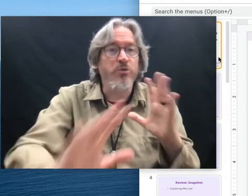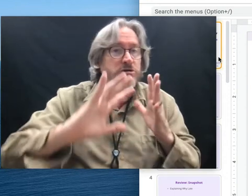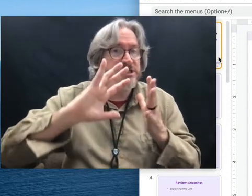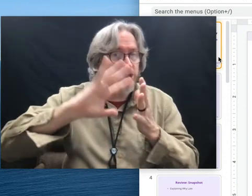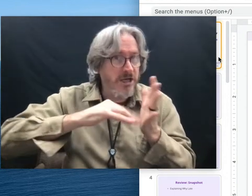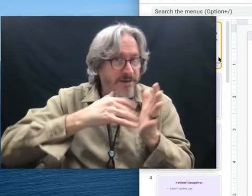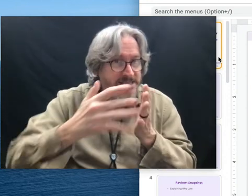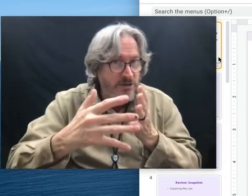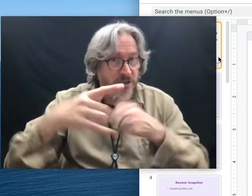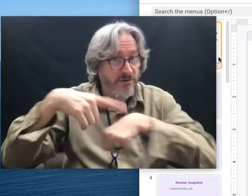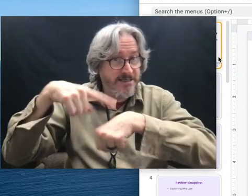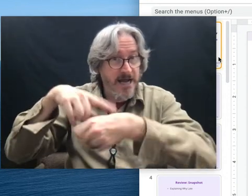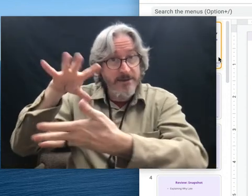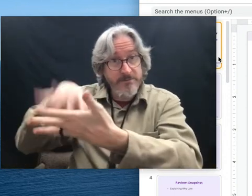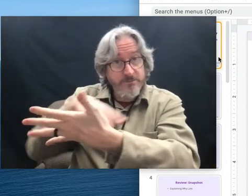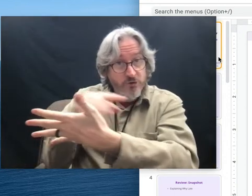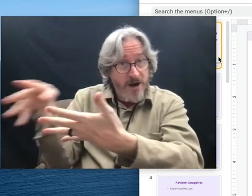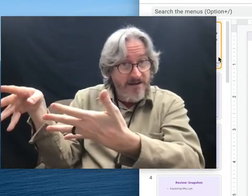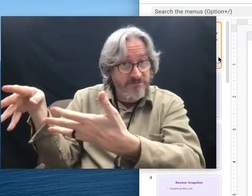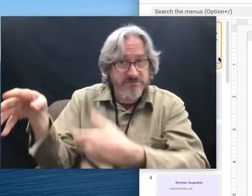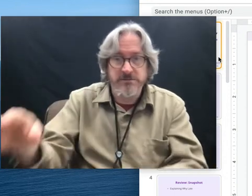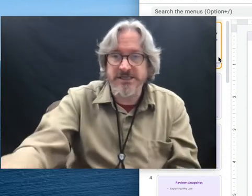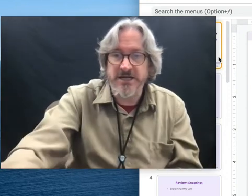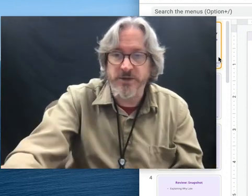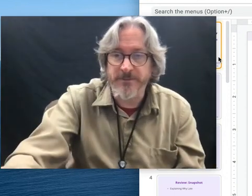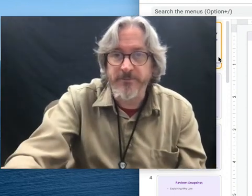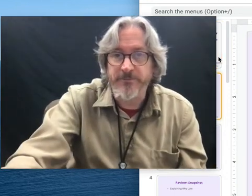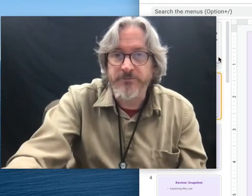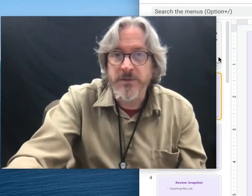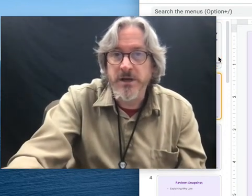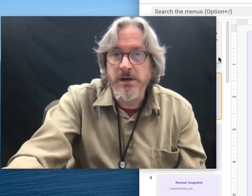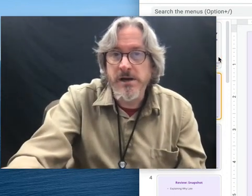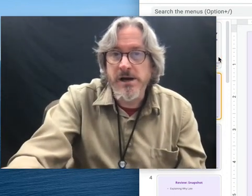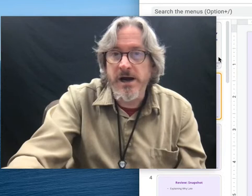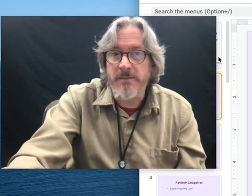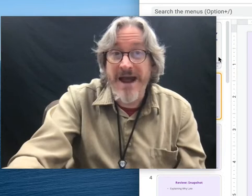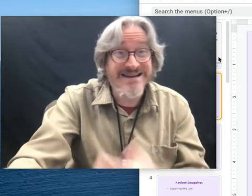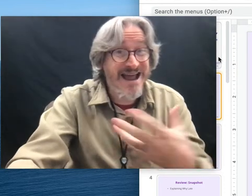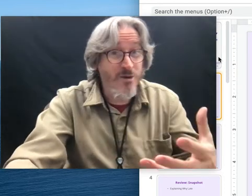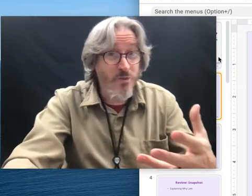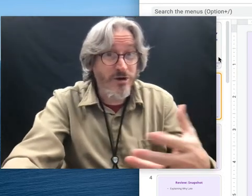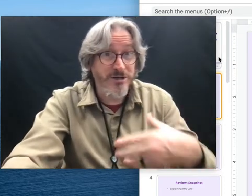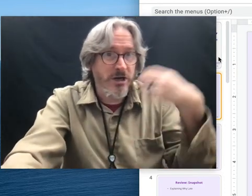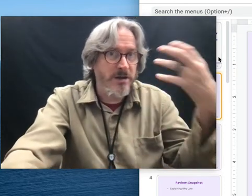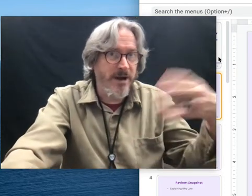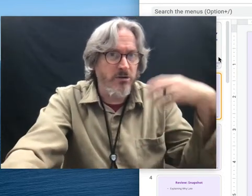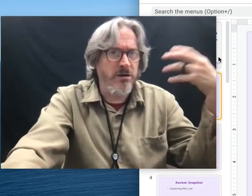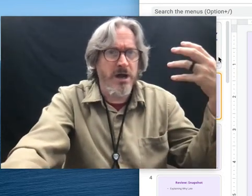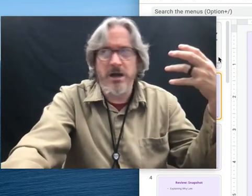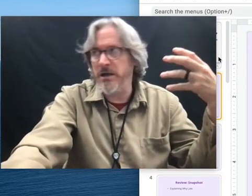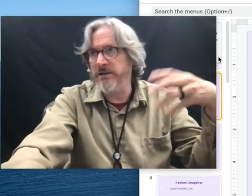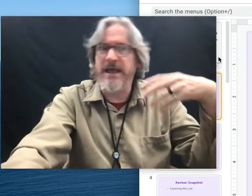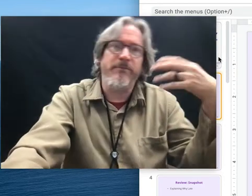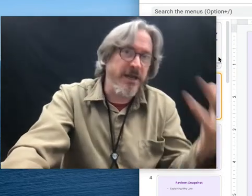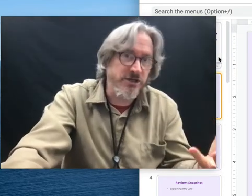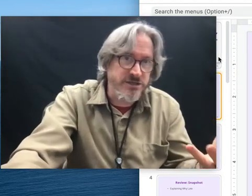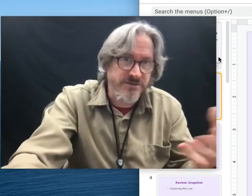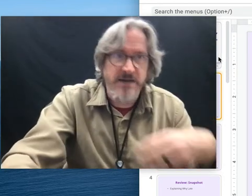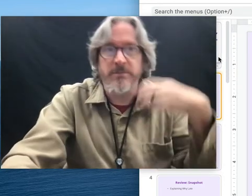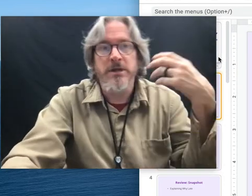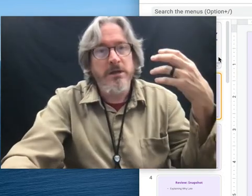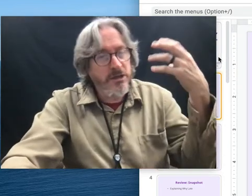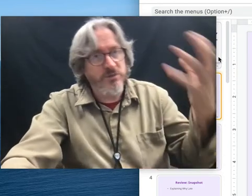But we're still talking about scheduling, right? Time, graph, scheduling. And now we're going to talk about the